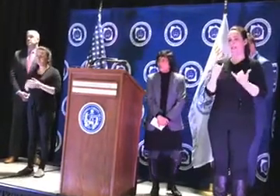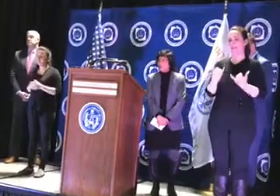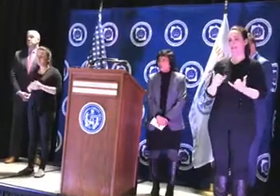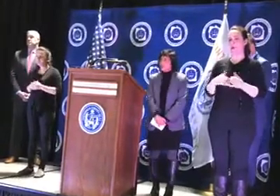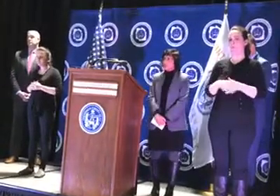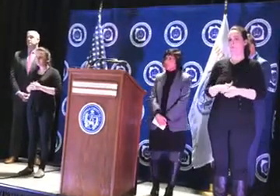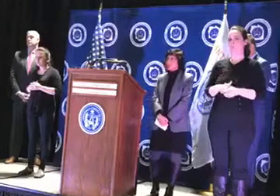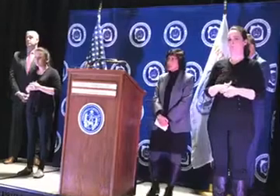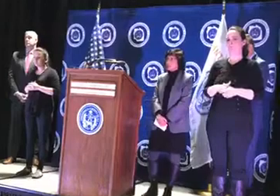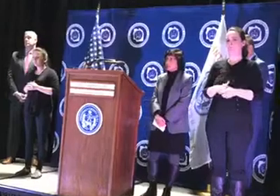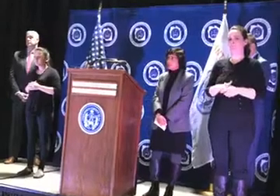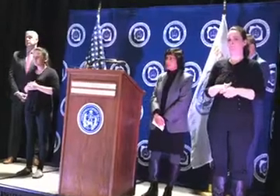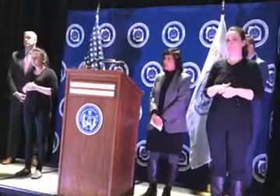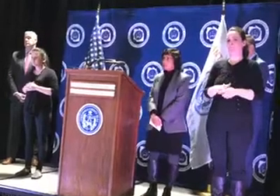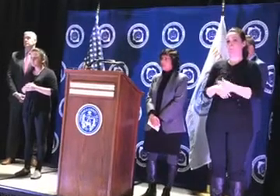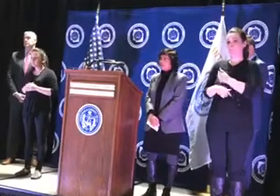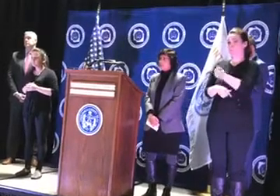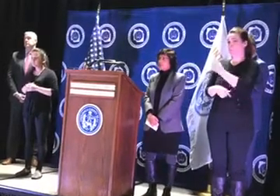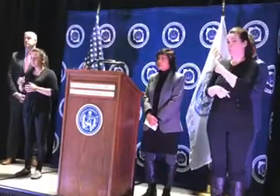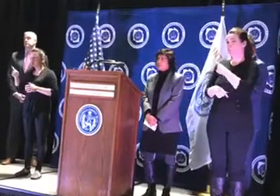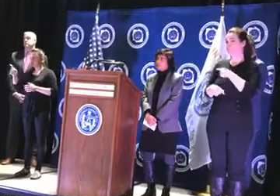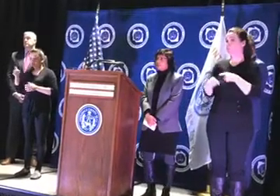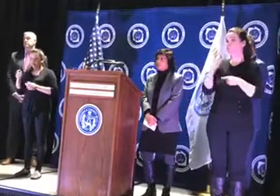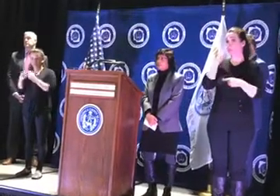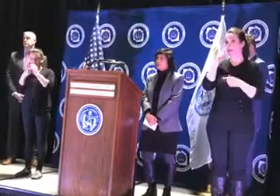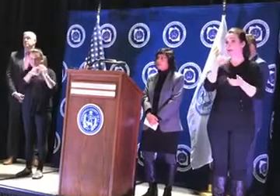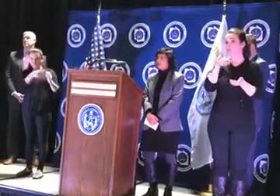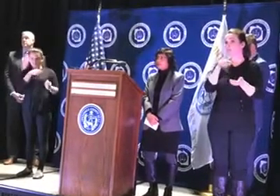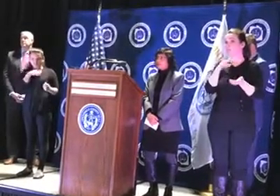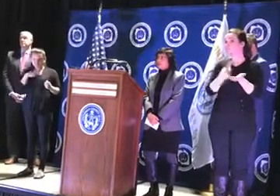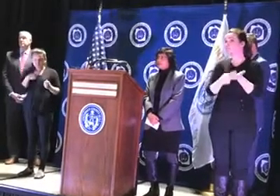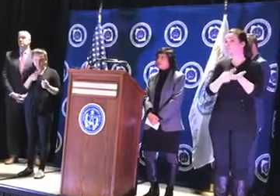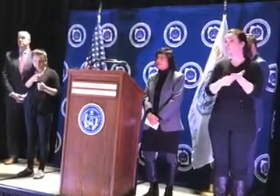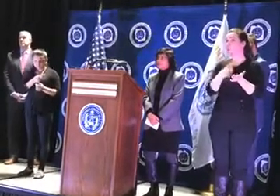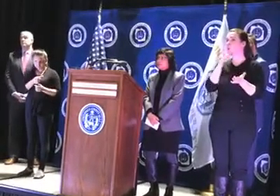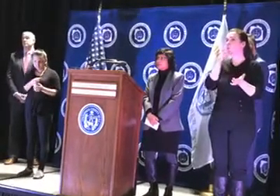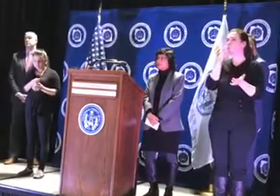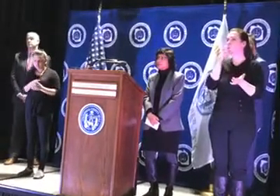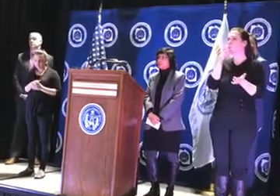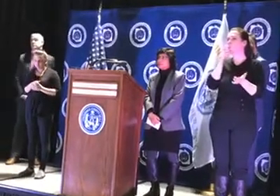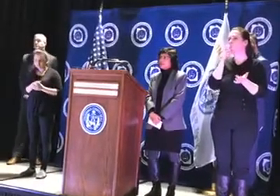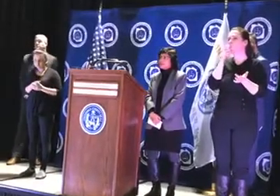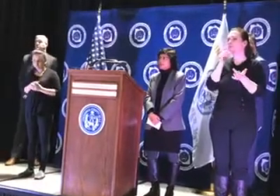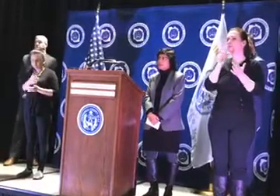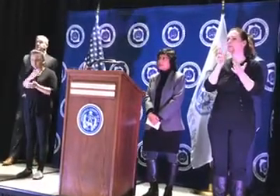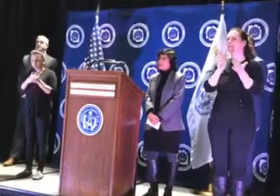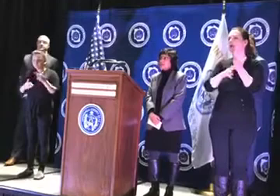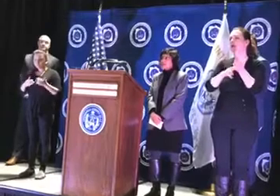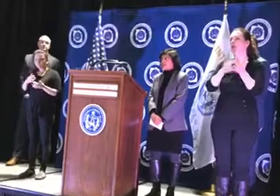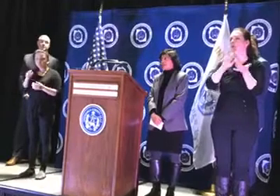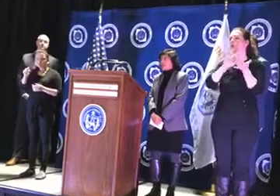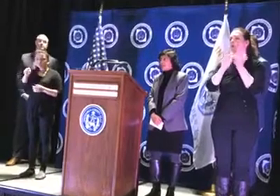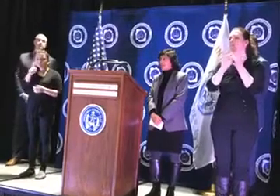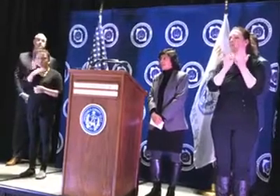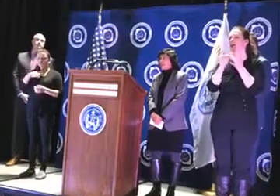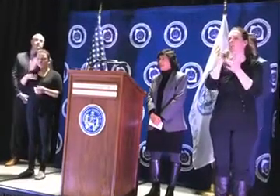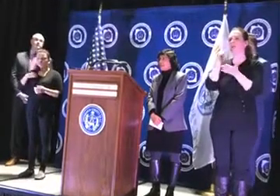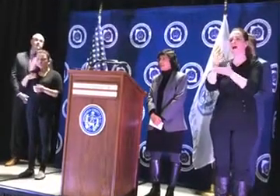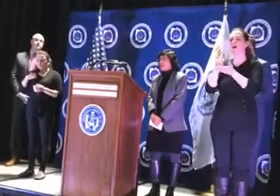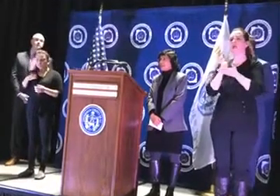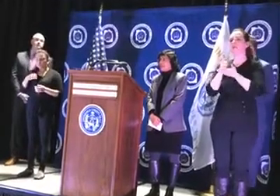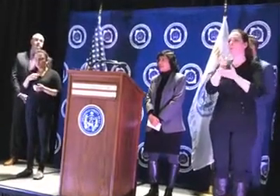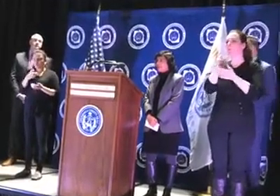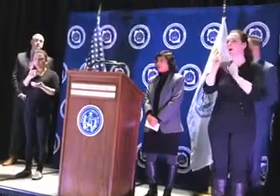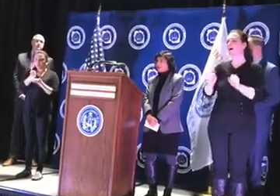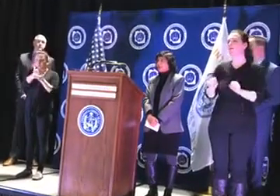the physicians who have signed up on the website to perhaps be on standby if and when you need them? Right. I mean, the thing